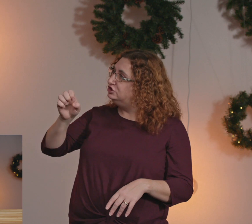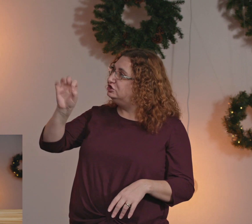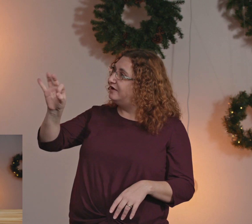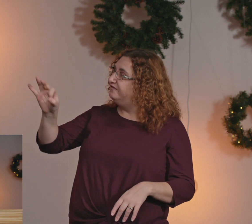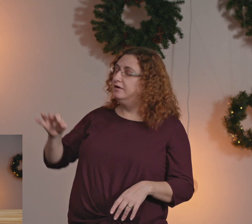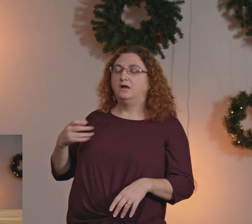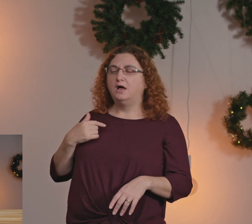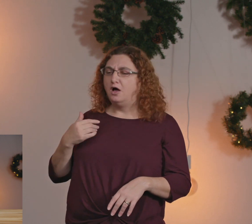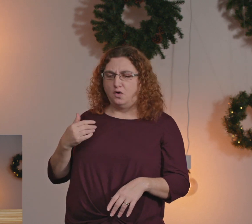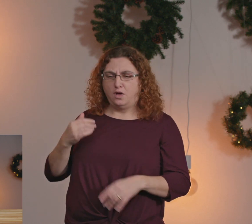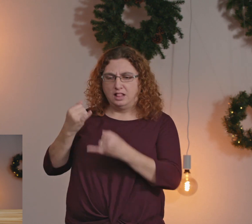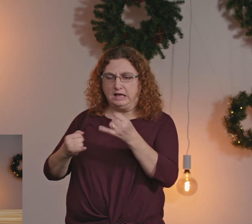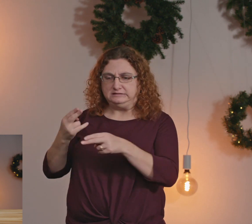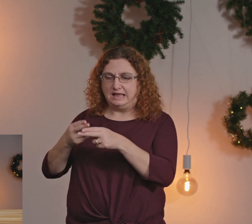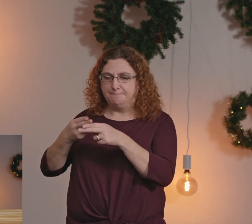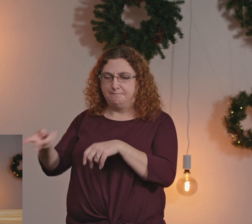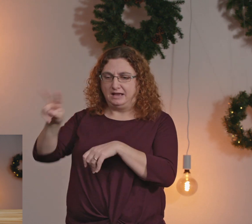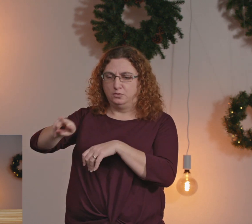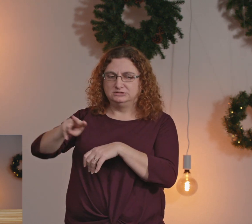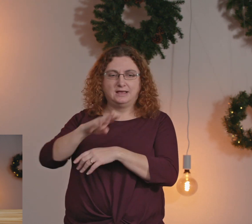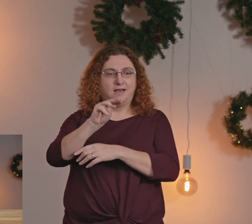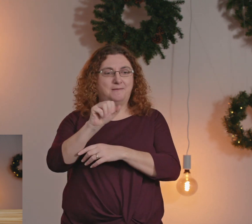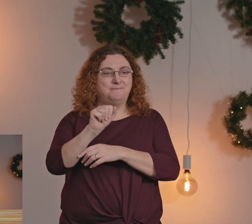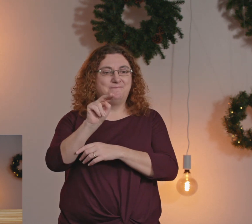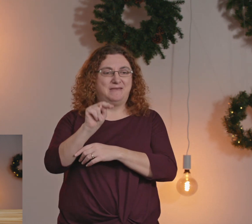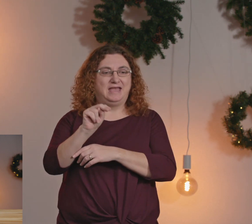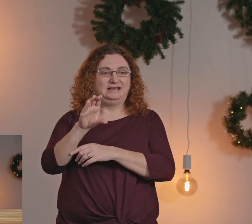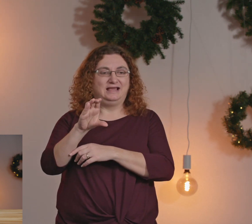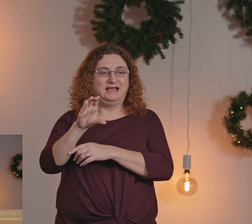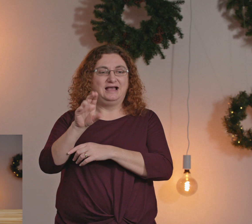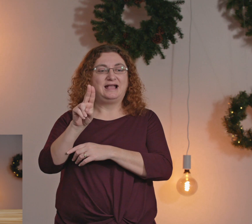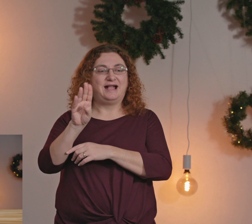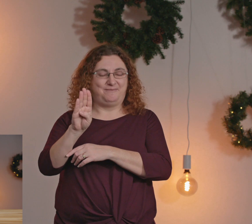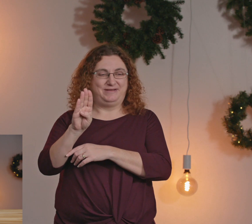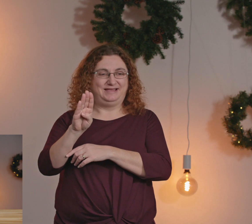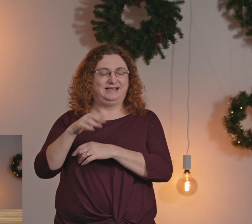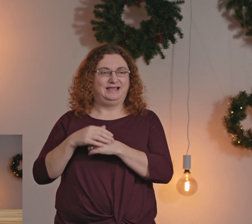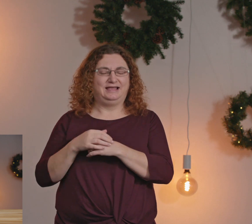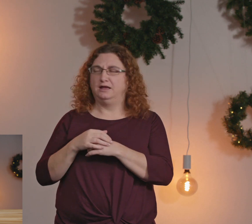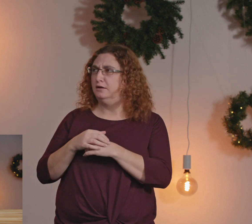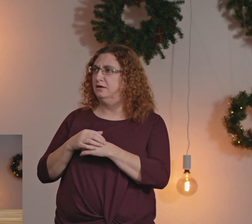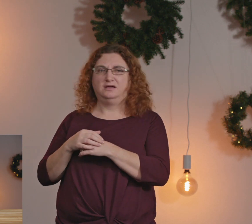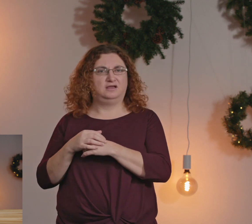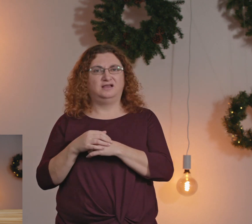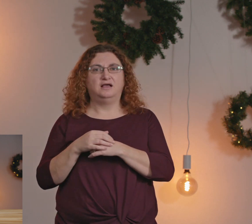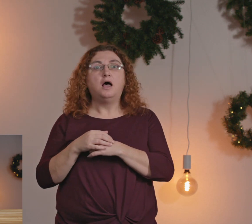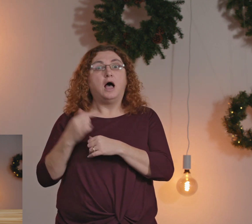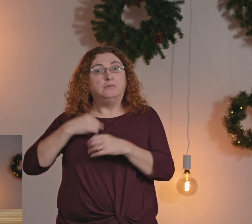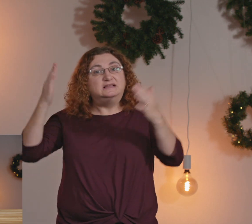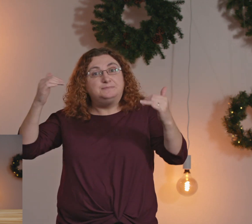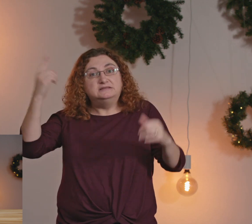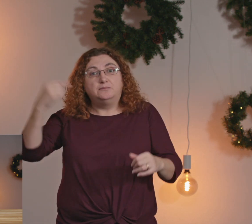last name backwards. Mancub Bucknum. And I would expect somebody at that moment to